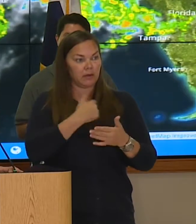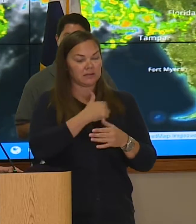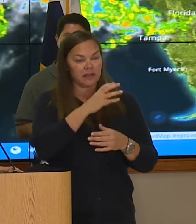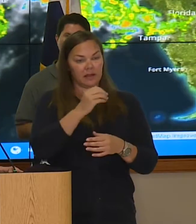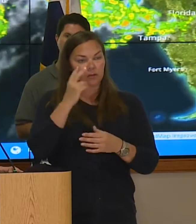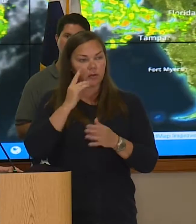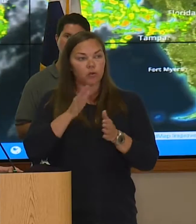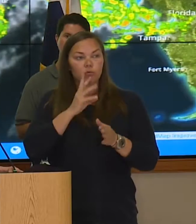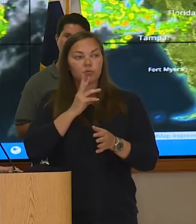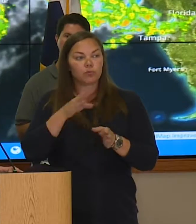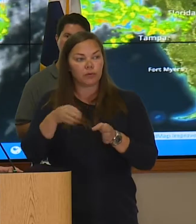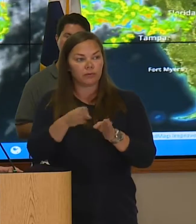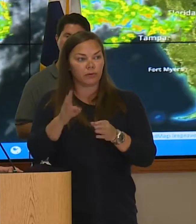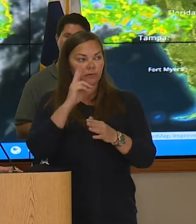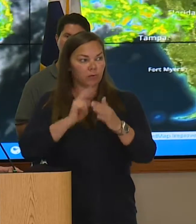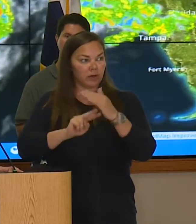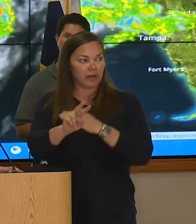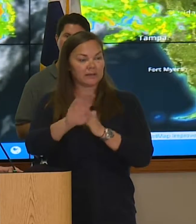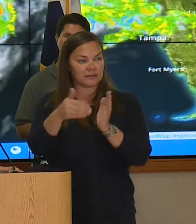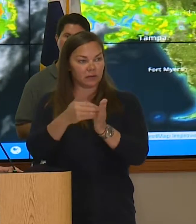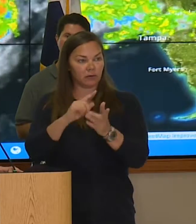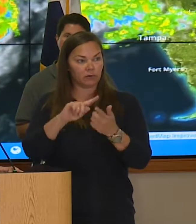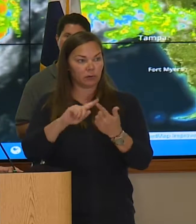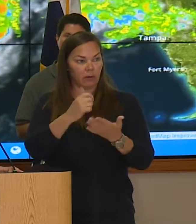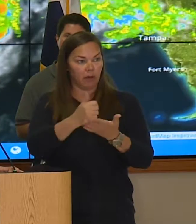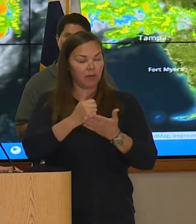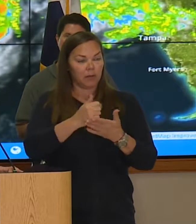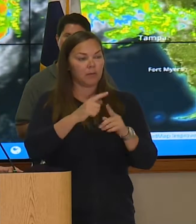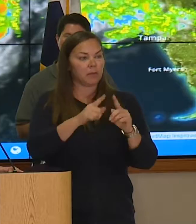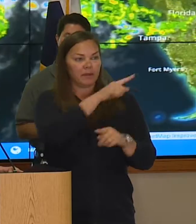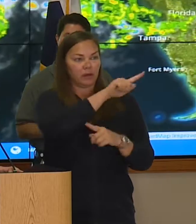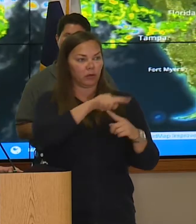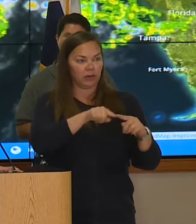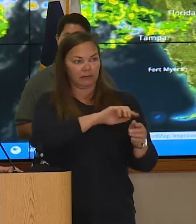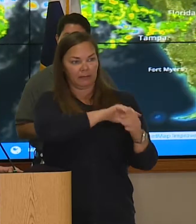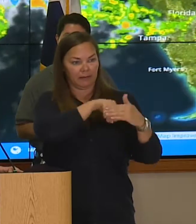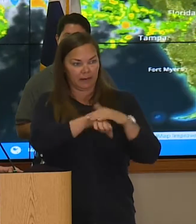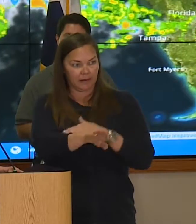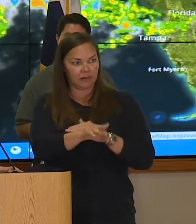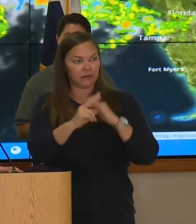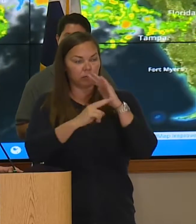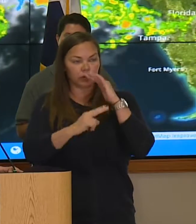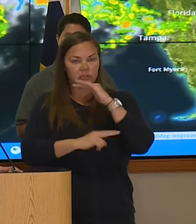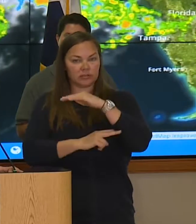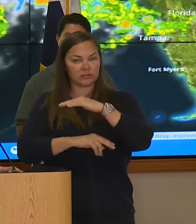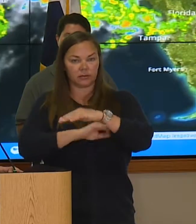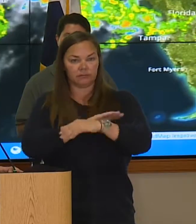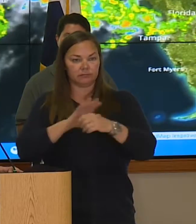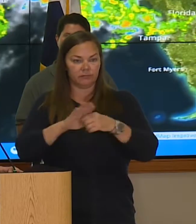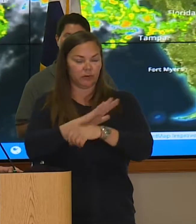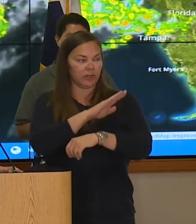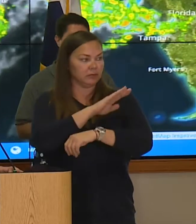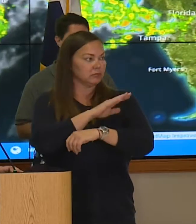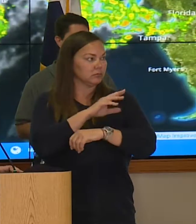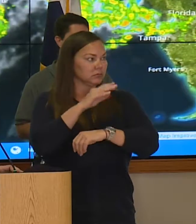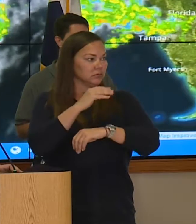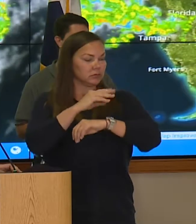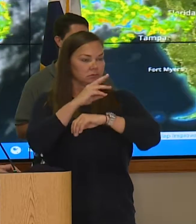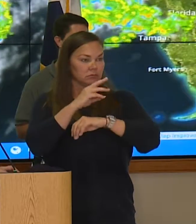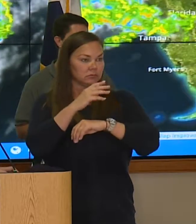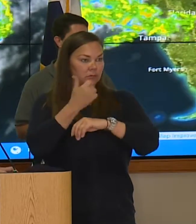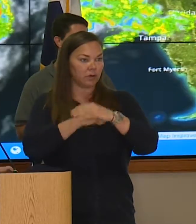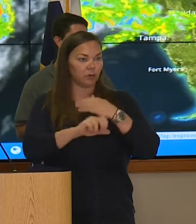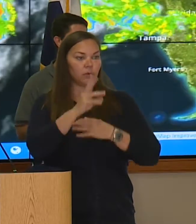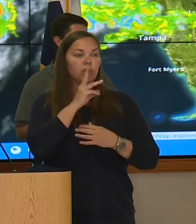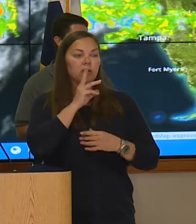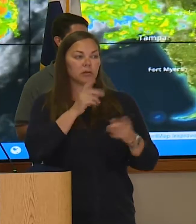Center with the forecasting effort, but they are unable to reach most of these places. The bridges are completely underwater. Can you talk a little bit about how